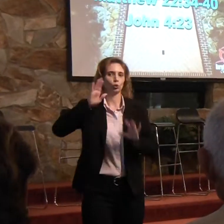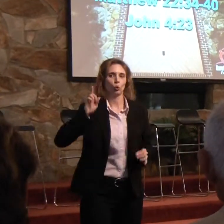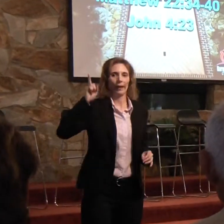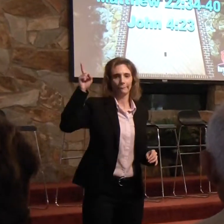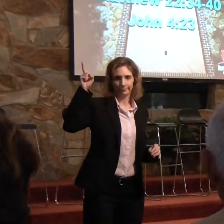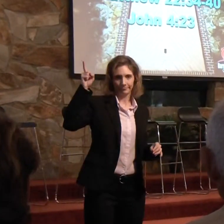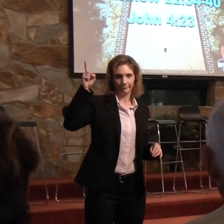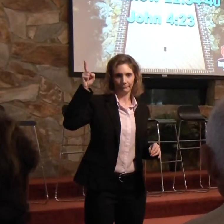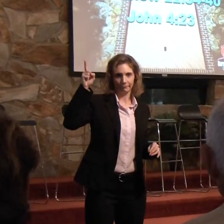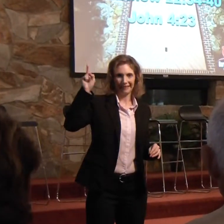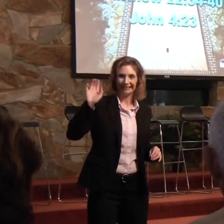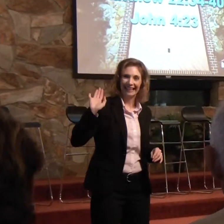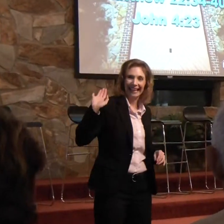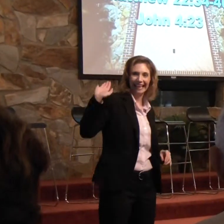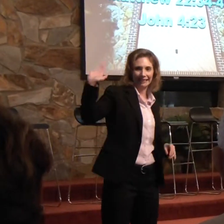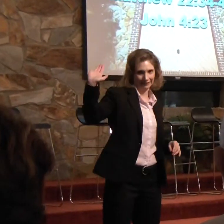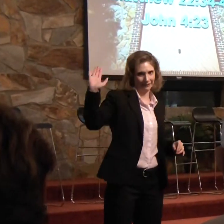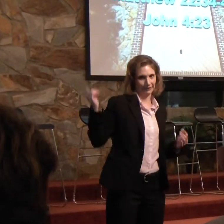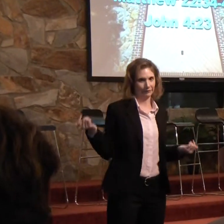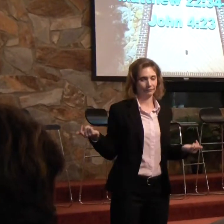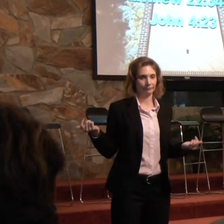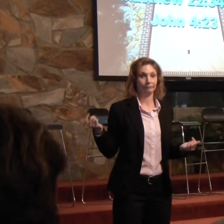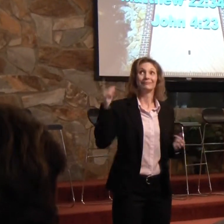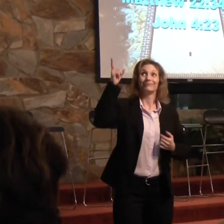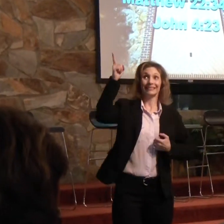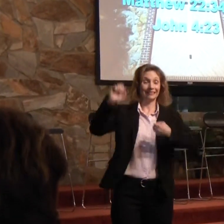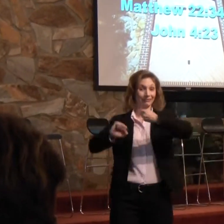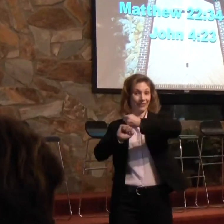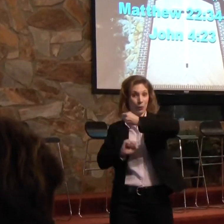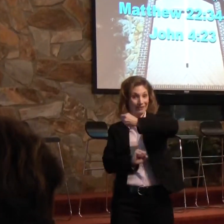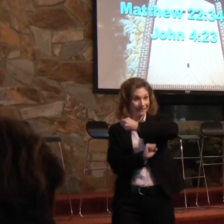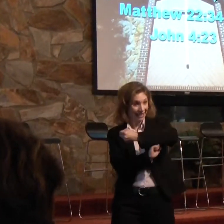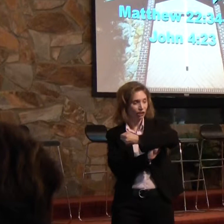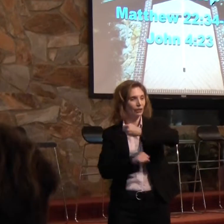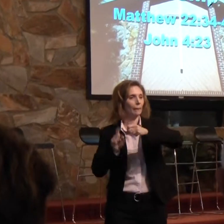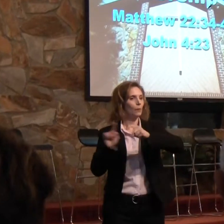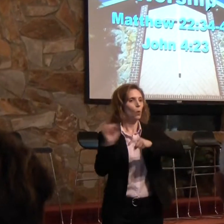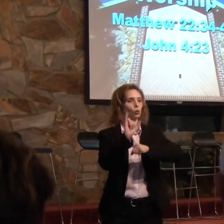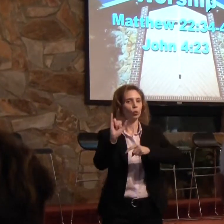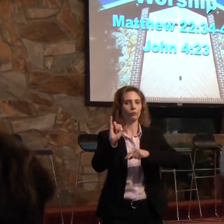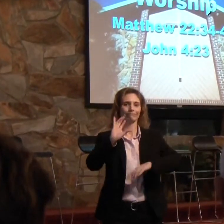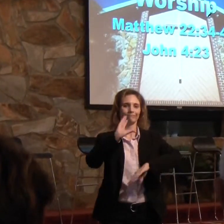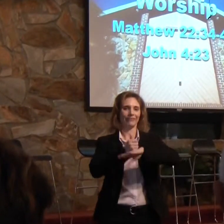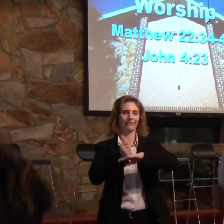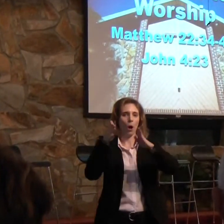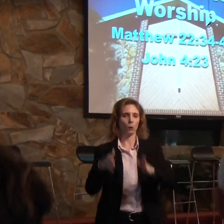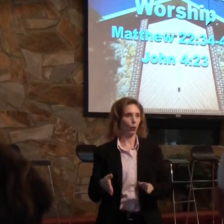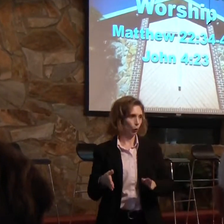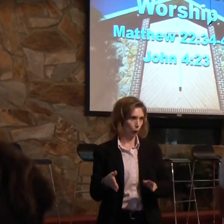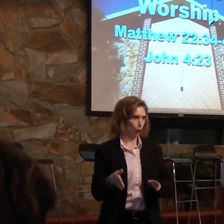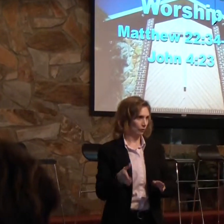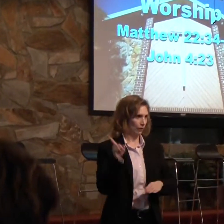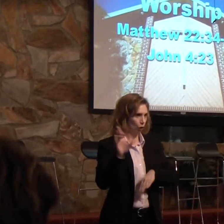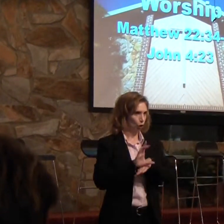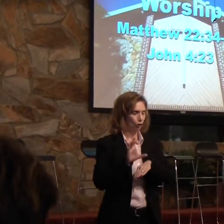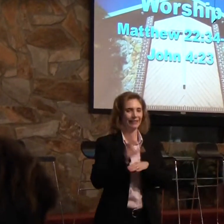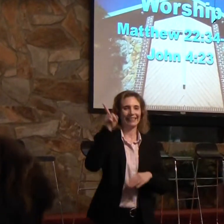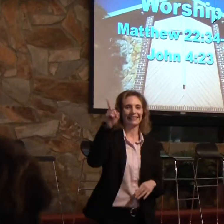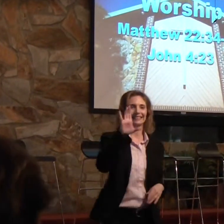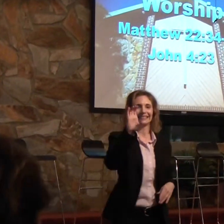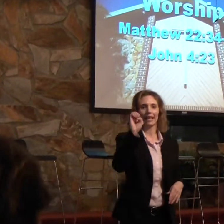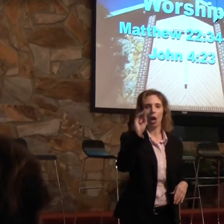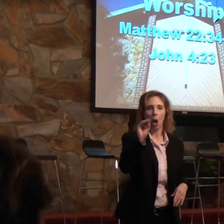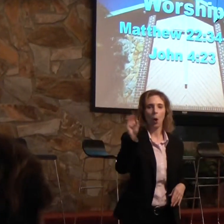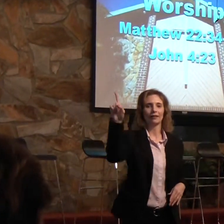He is not only the foundation of the church, He is the founder of the church. He is the CEO,